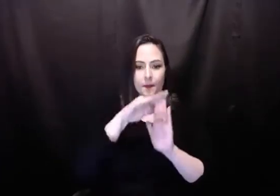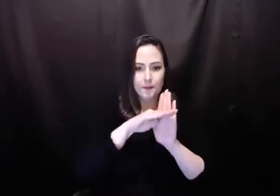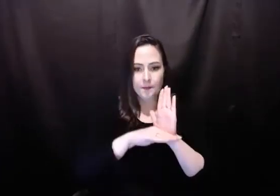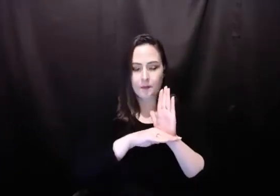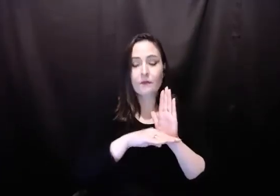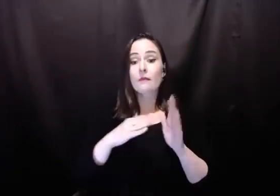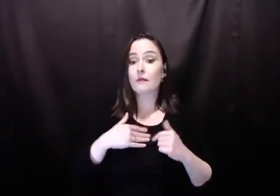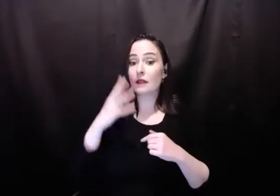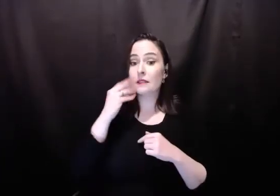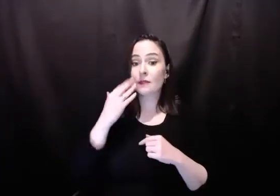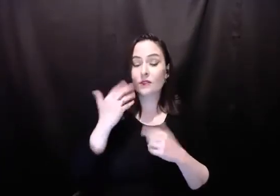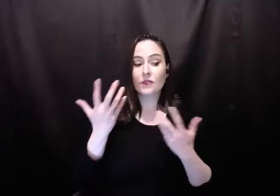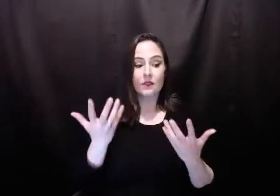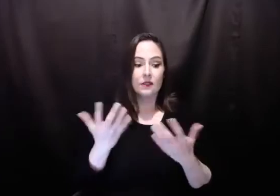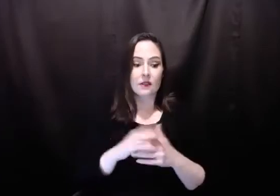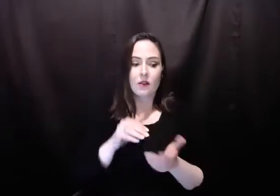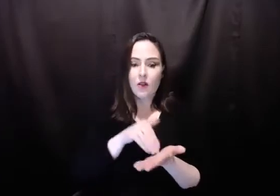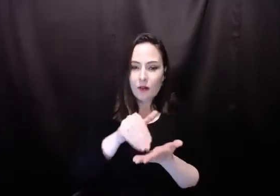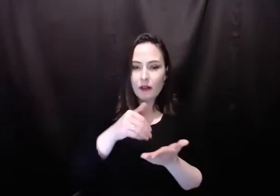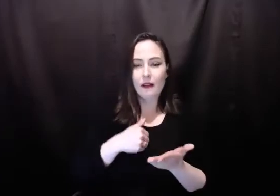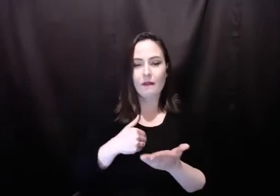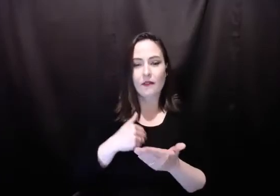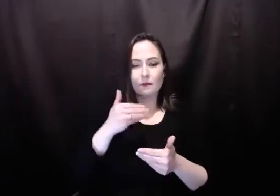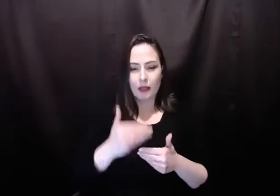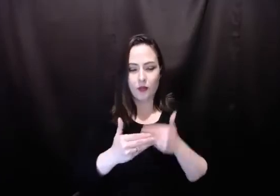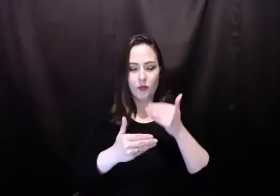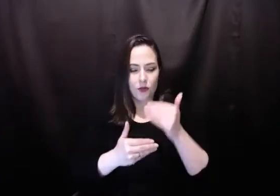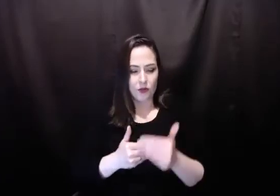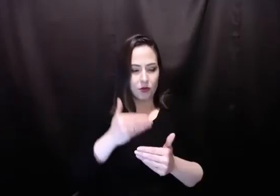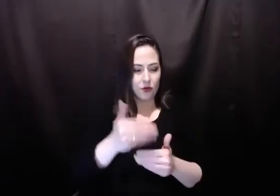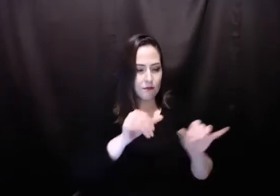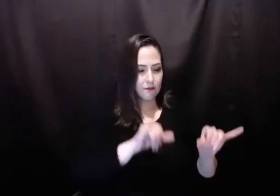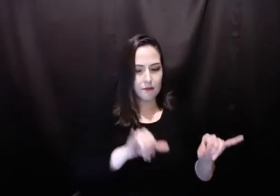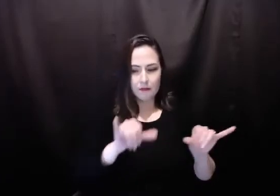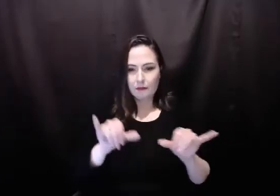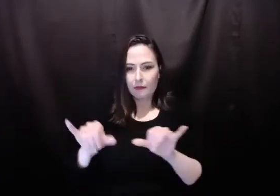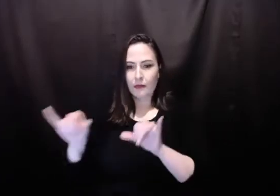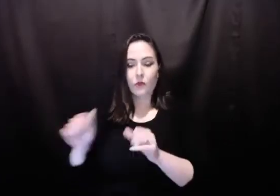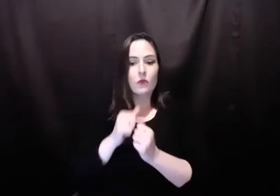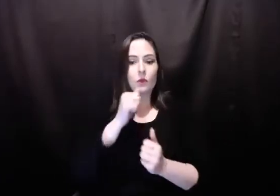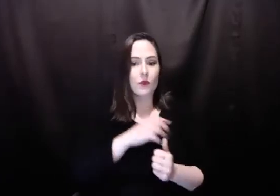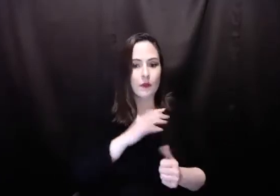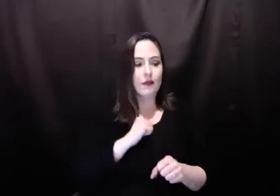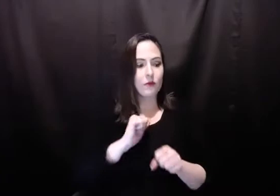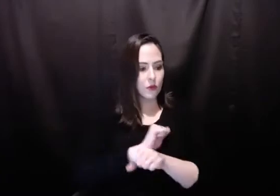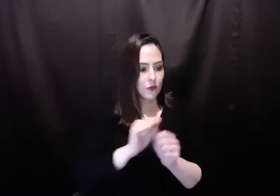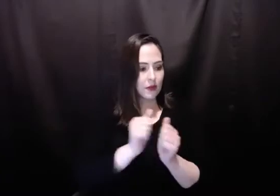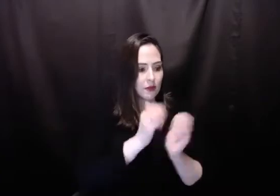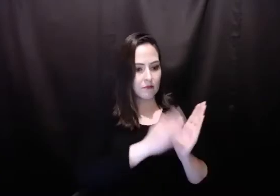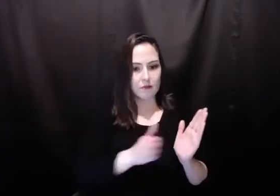that I've had the privilege of working with, actually. And it is so many of us suffer from perfectionism. And